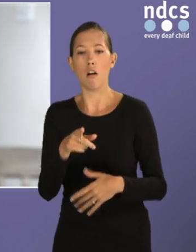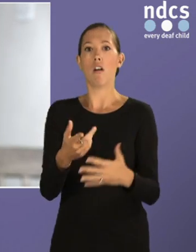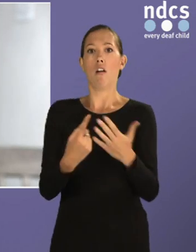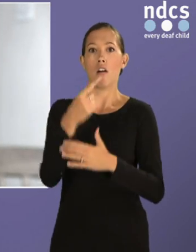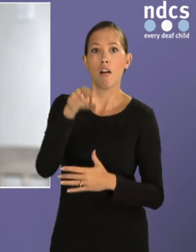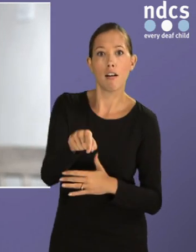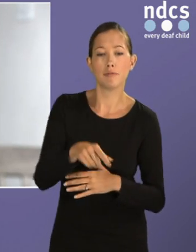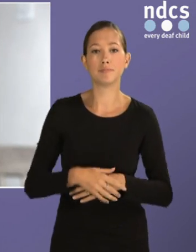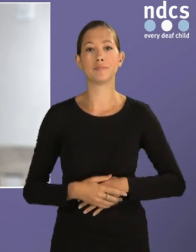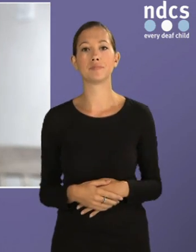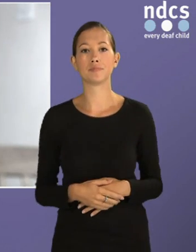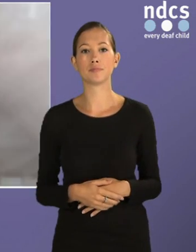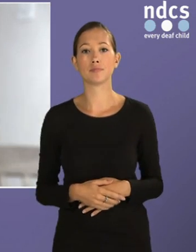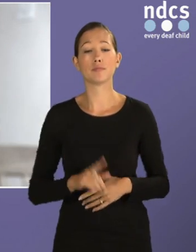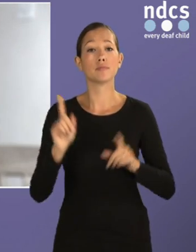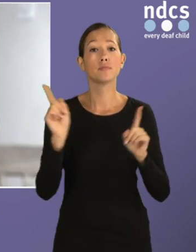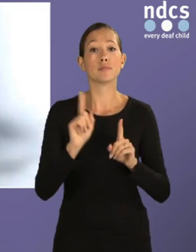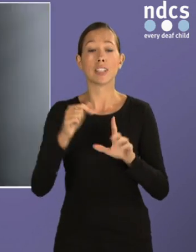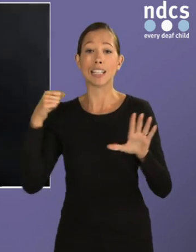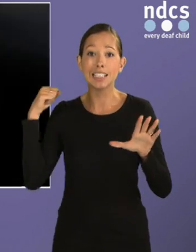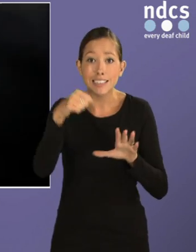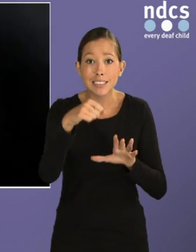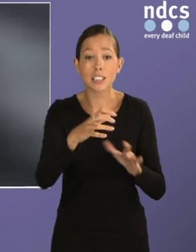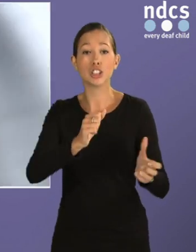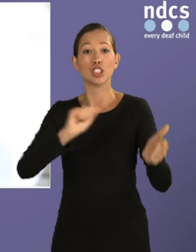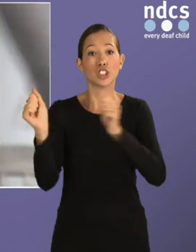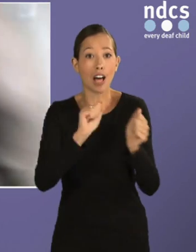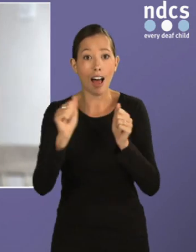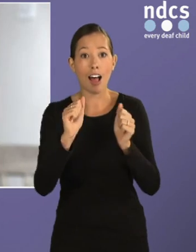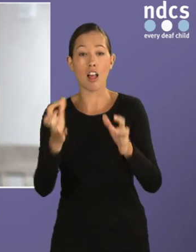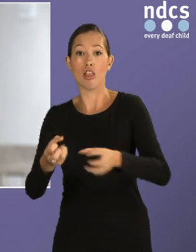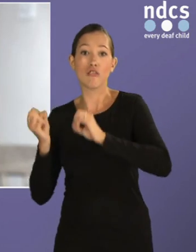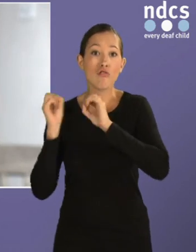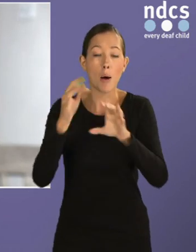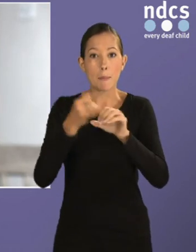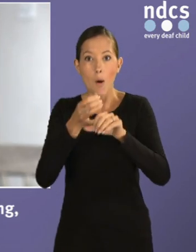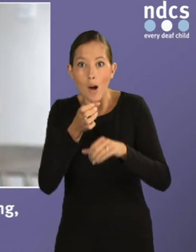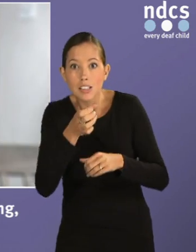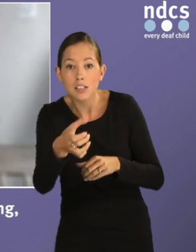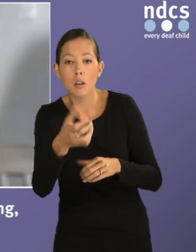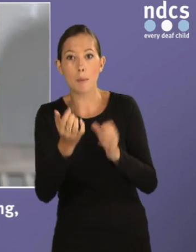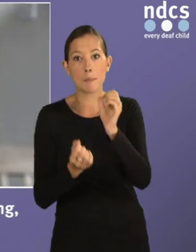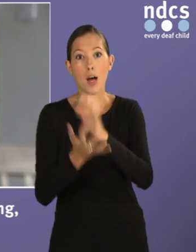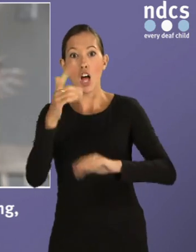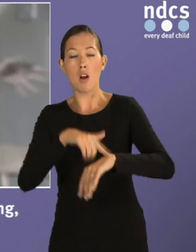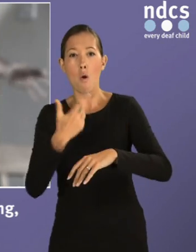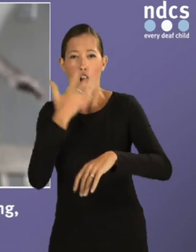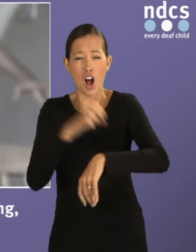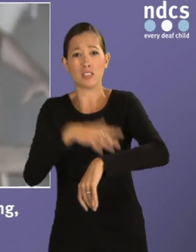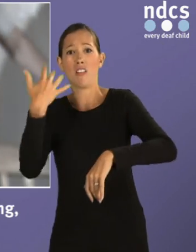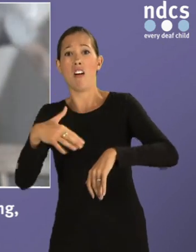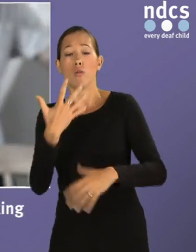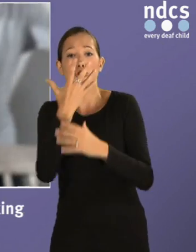suffering. This may include hitting, shaking, throwing, poisoning, burning